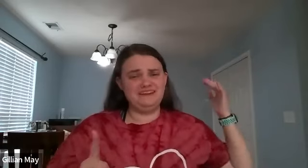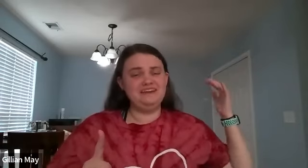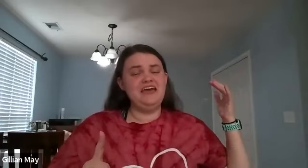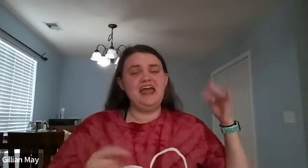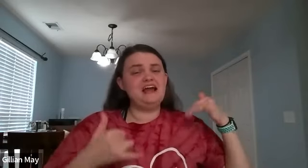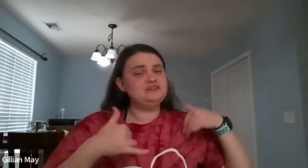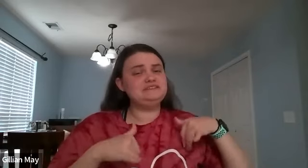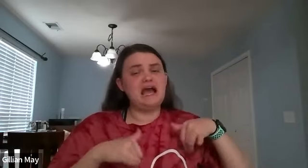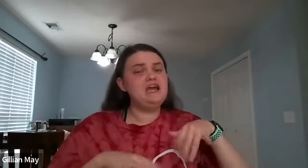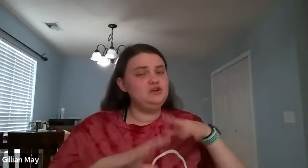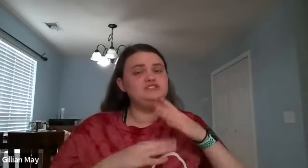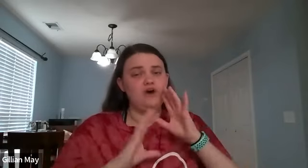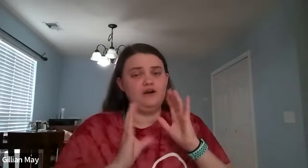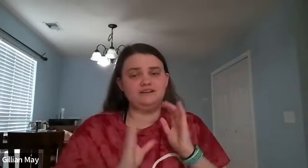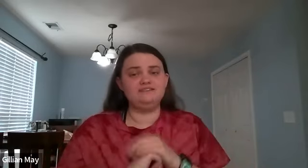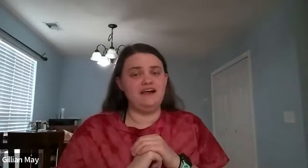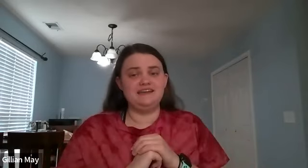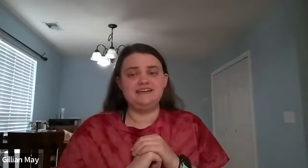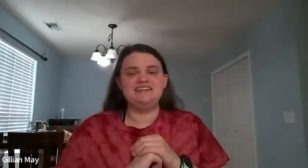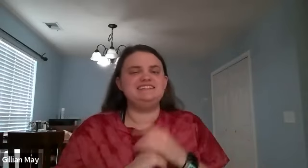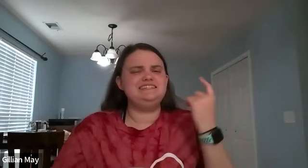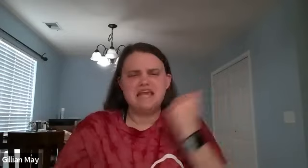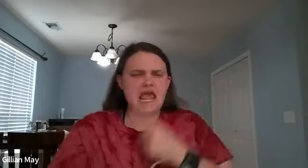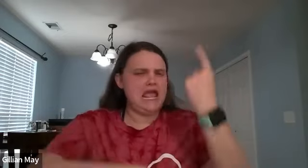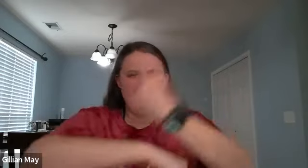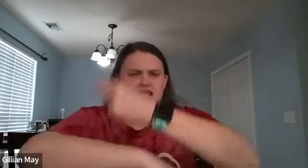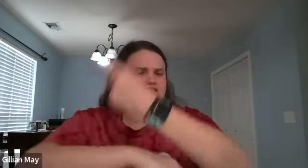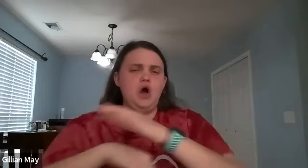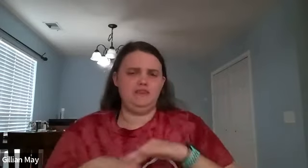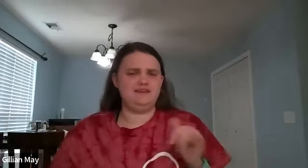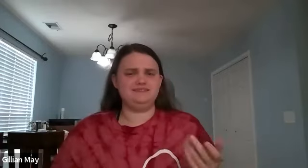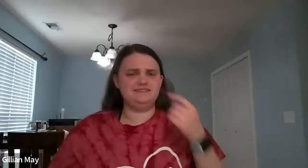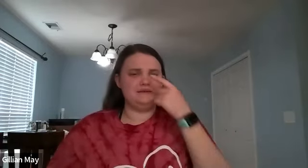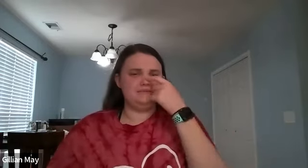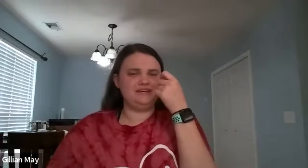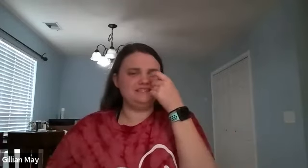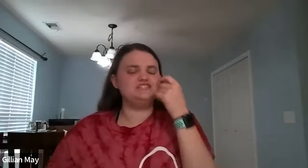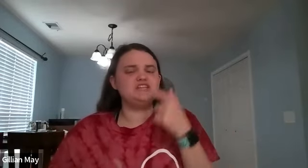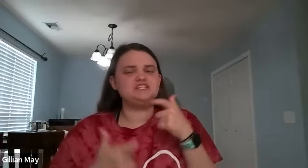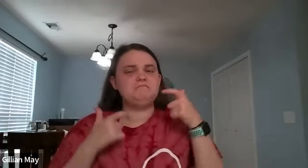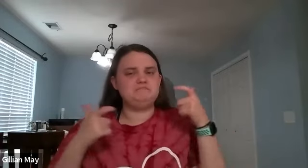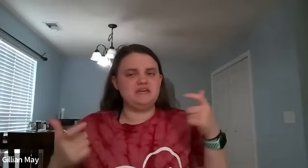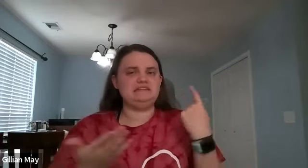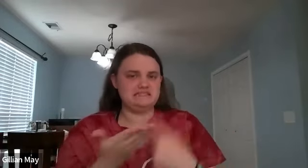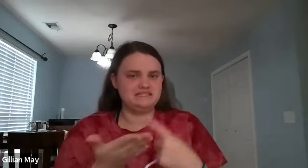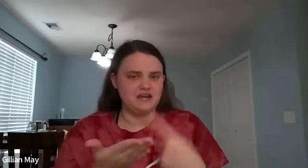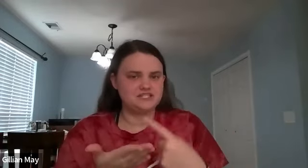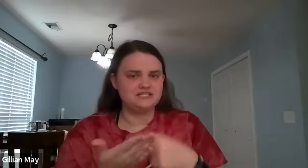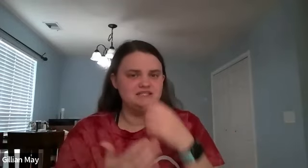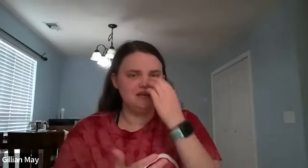it, and I could talk like days on this because it's such a big discussion